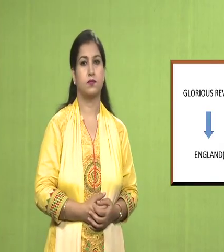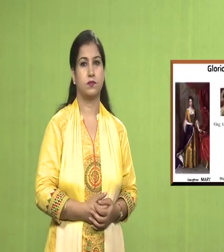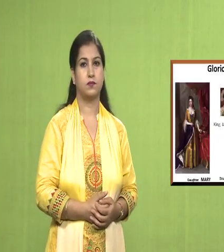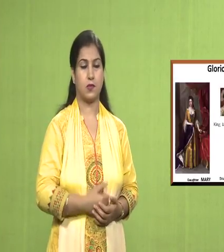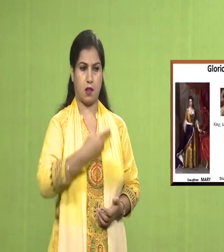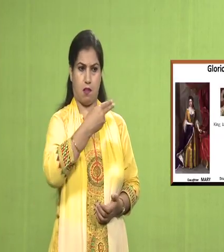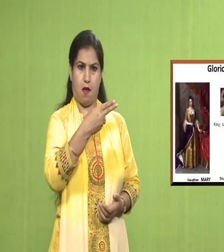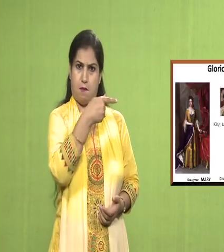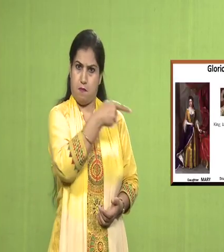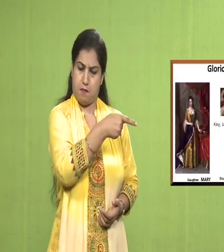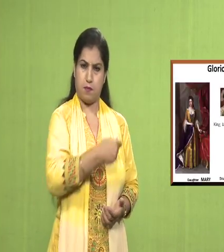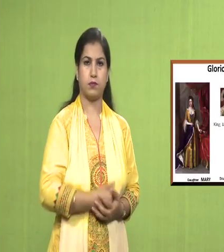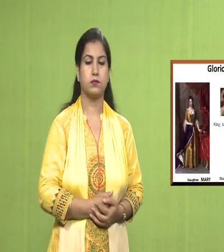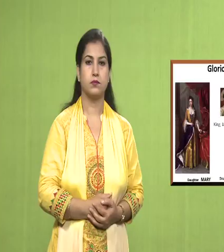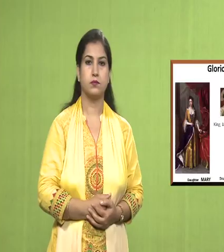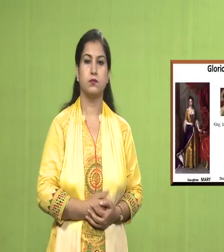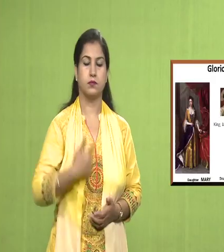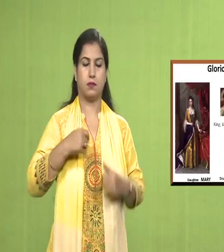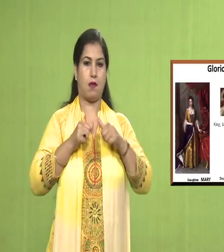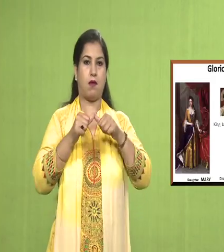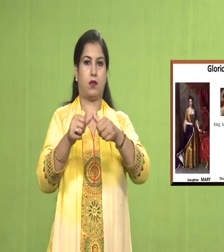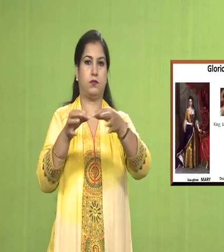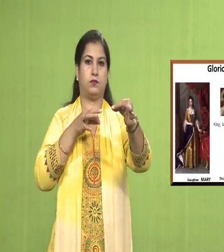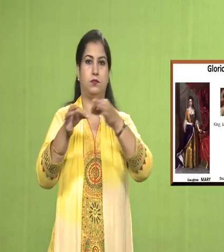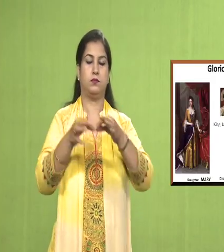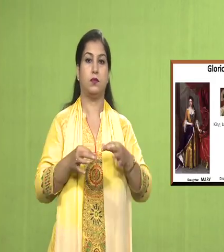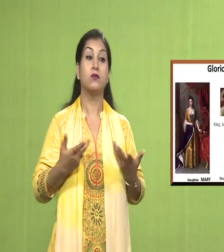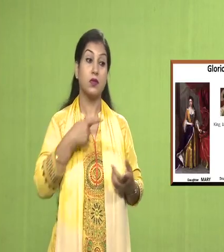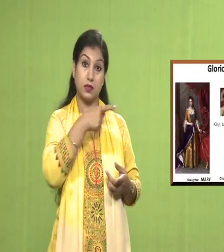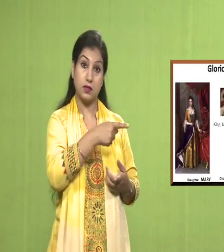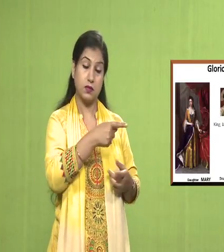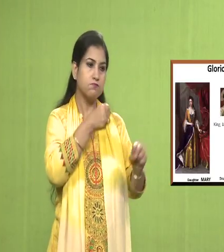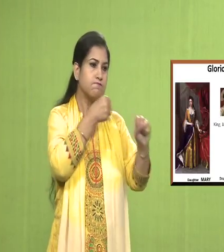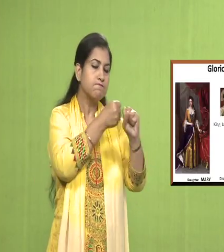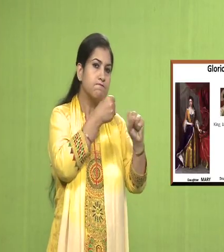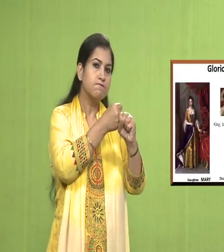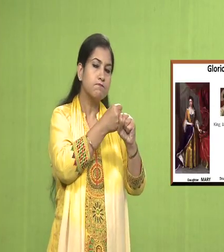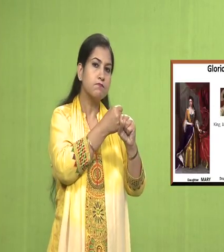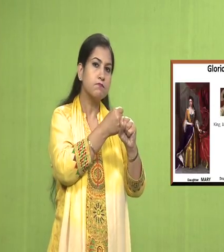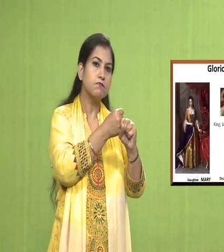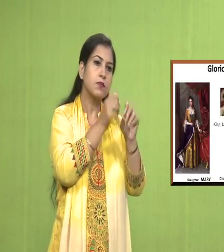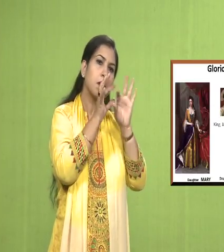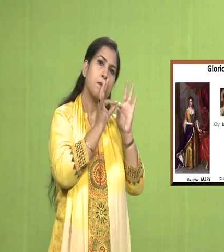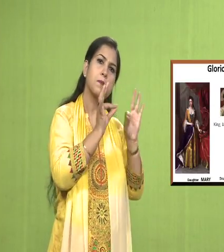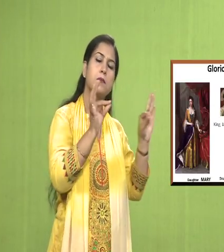The answer is that since this movement was peaceful and fights took place and no blood was